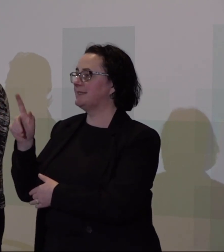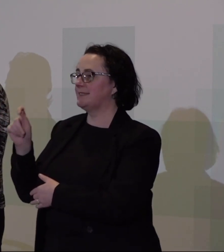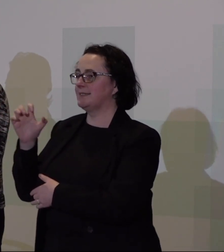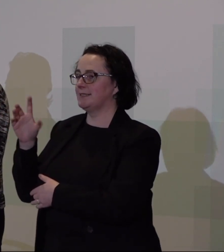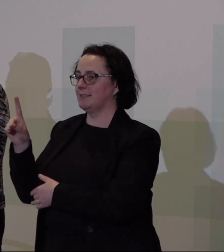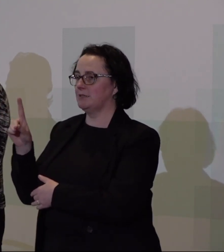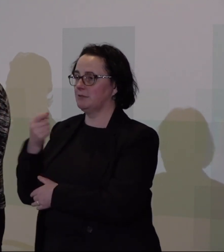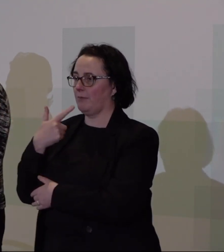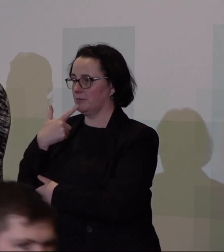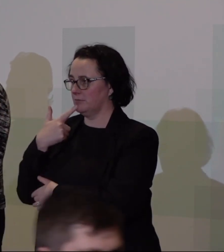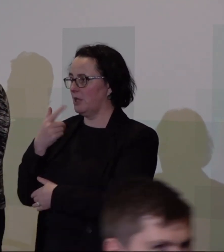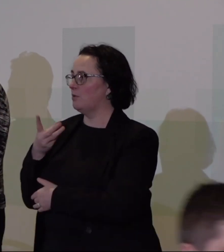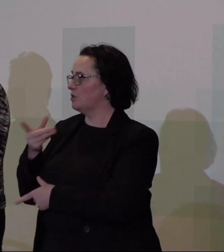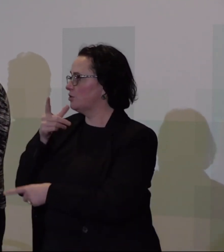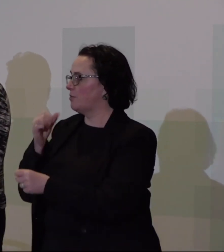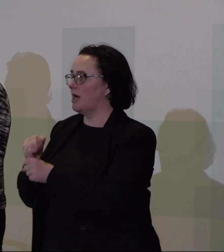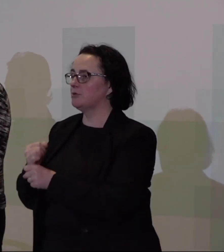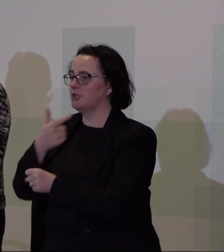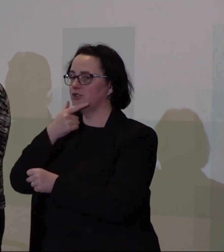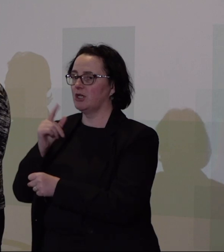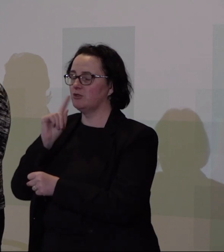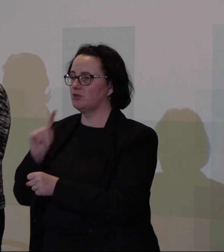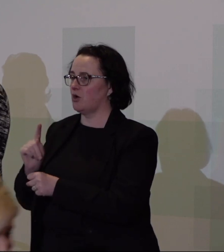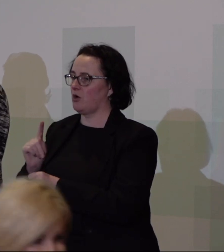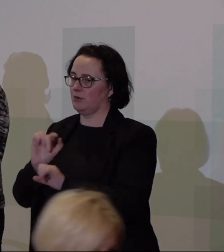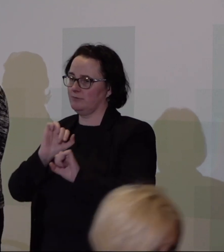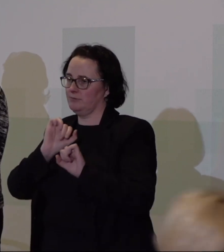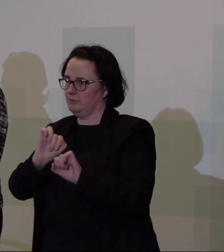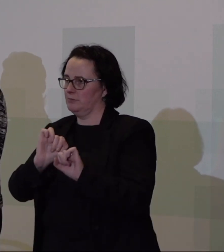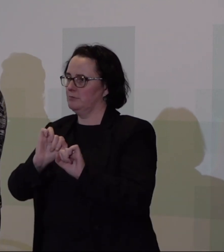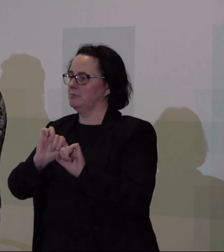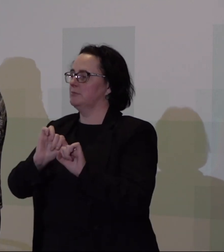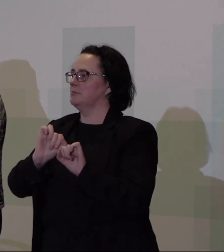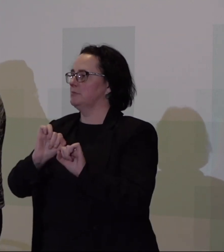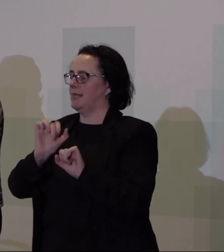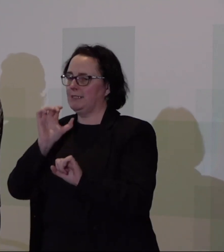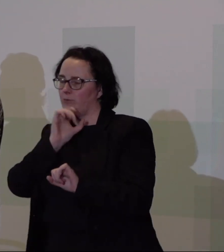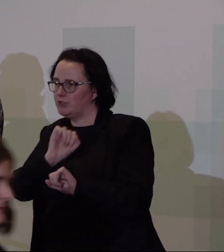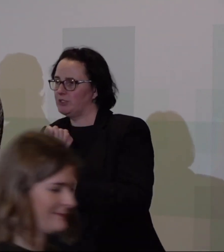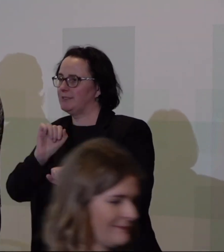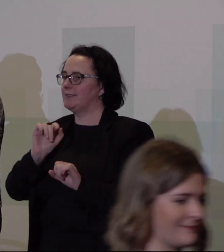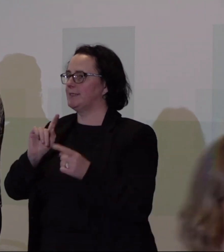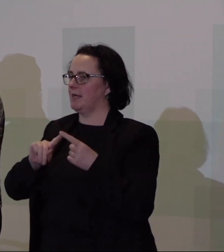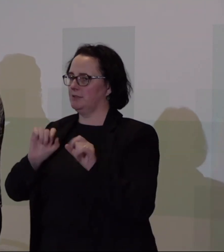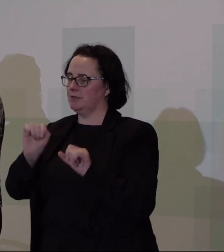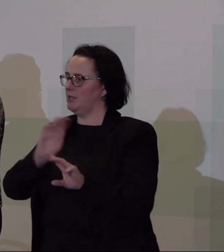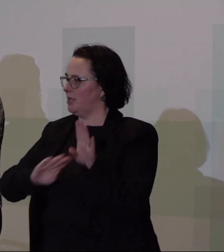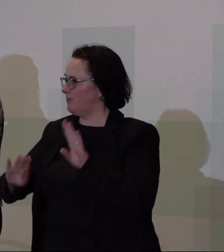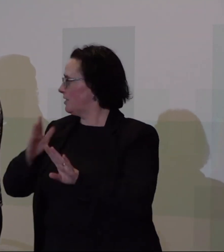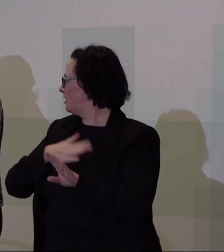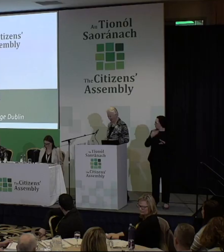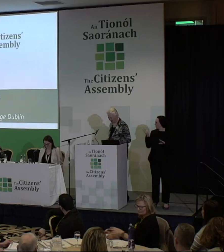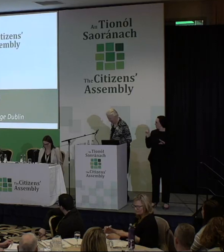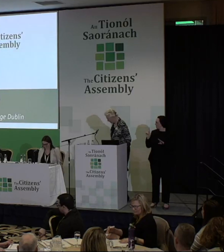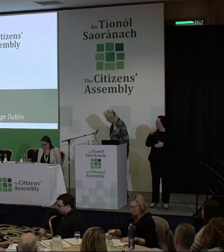and she's going to talk about gender norms and stereotypes and the psychology of all of this. So, Sheila, can we invite you to come to the podium,